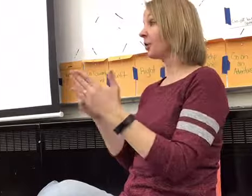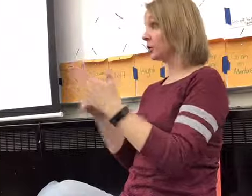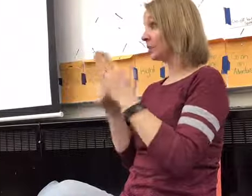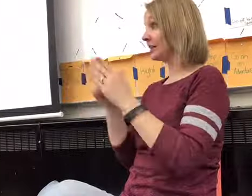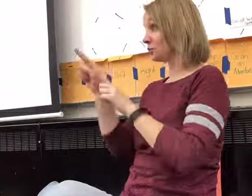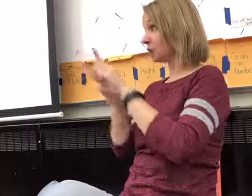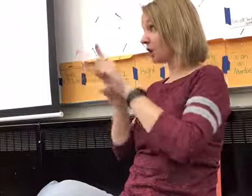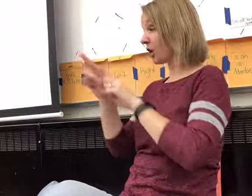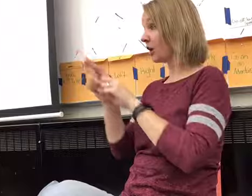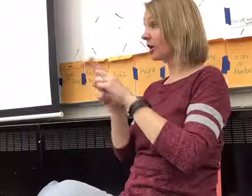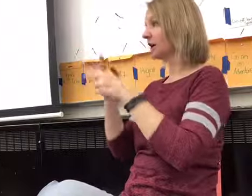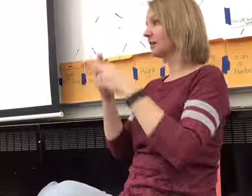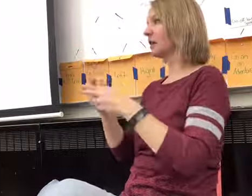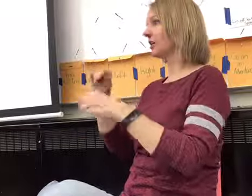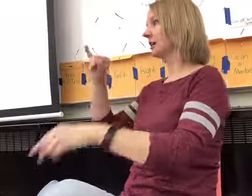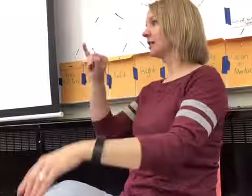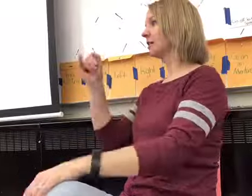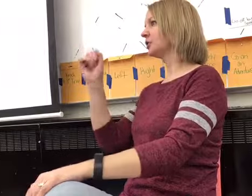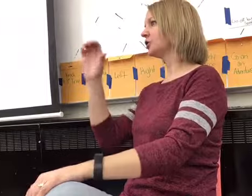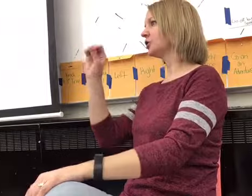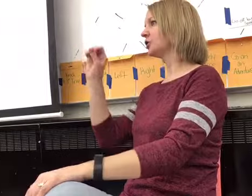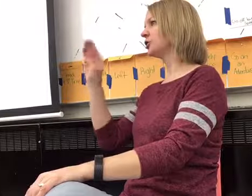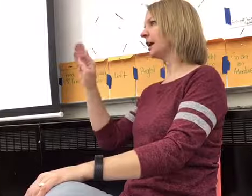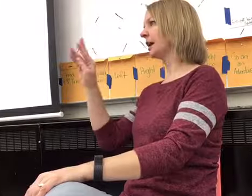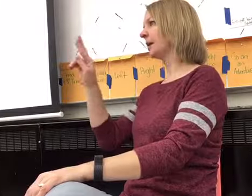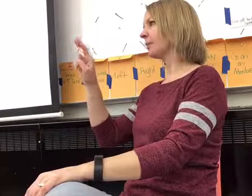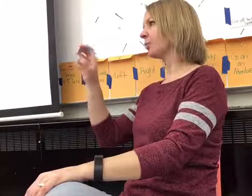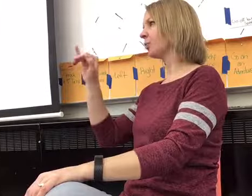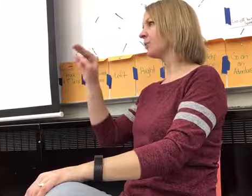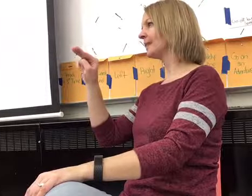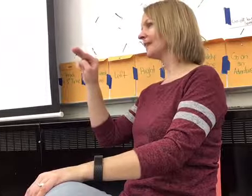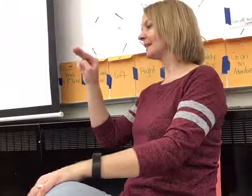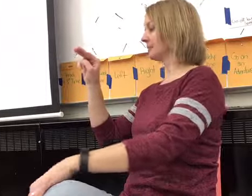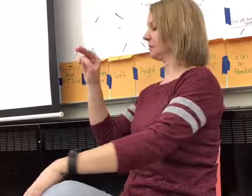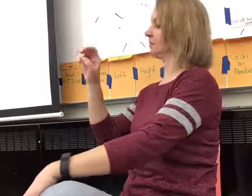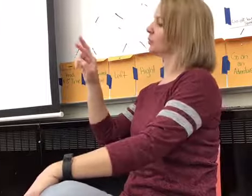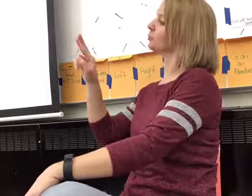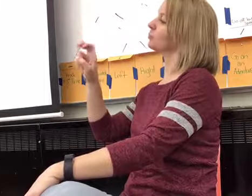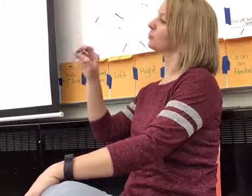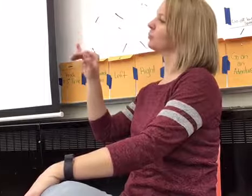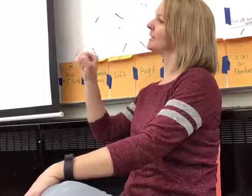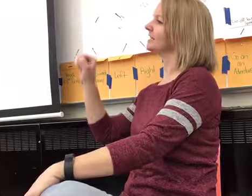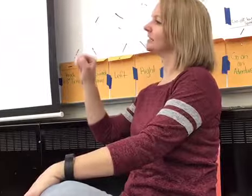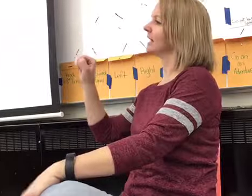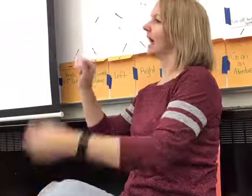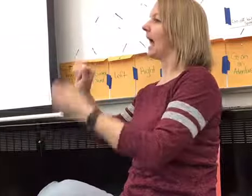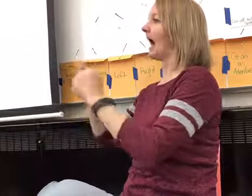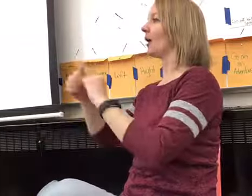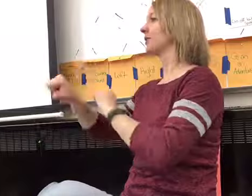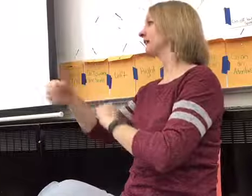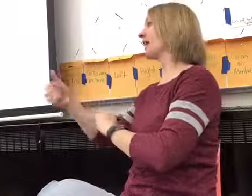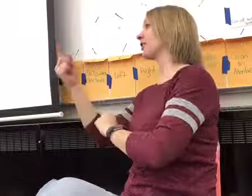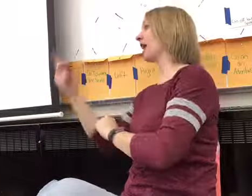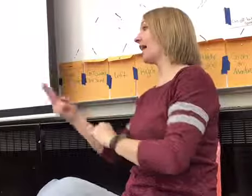is Jacob Riis, How the Other Half Lives. Jacob Riis, How the Other Half Lives. That is what these pictures are